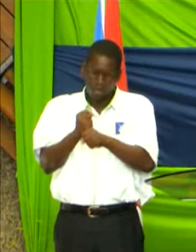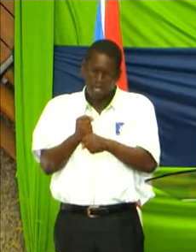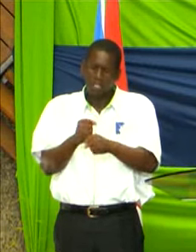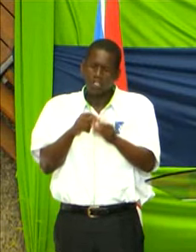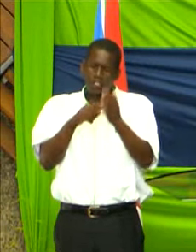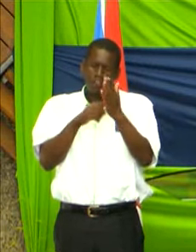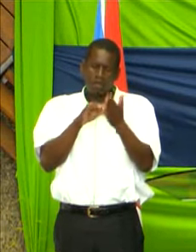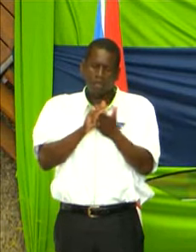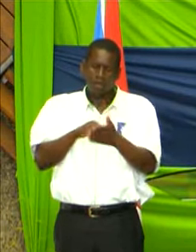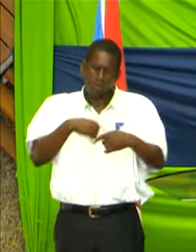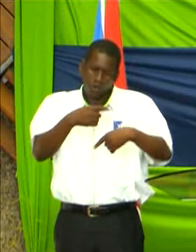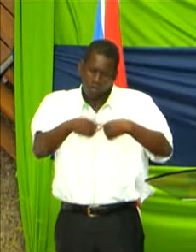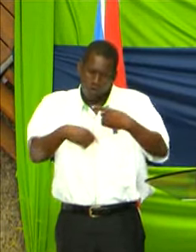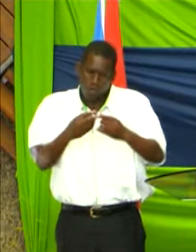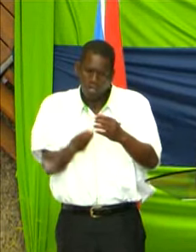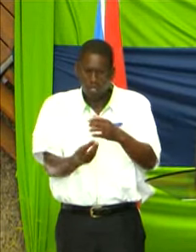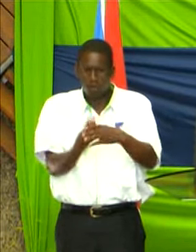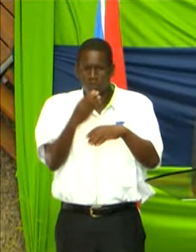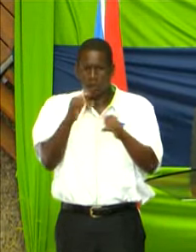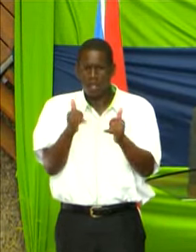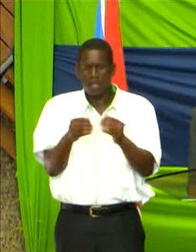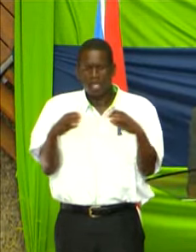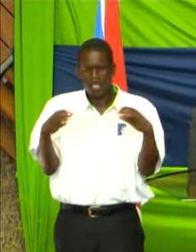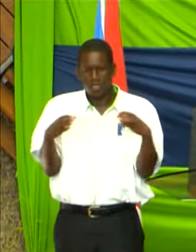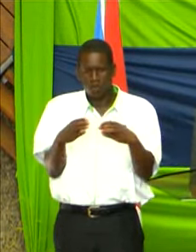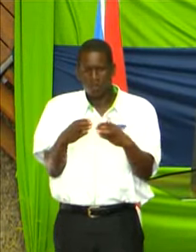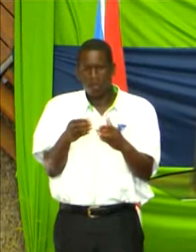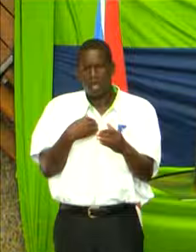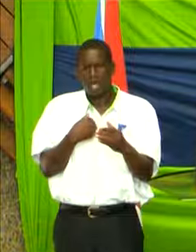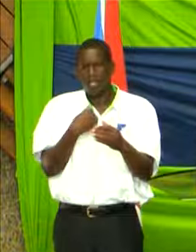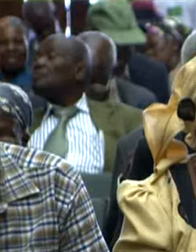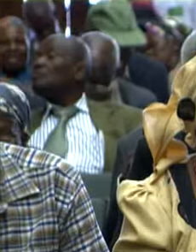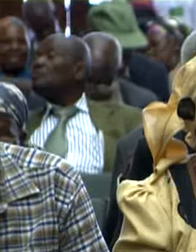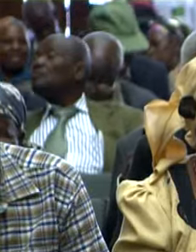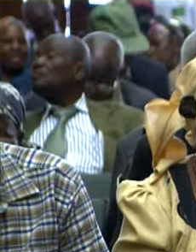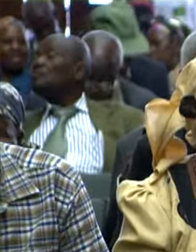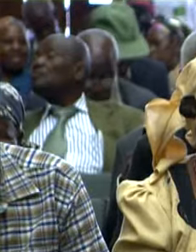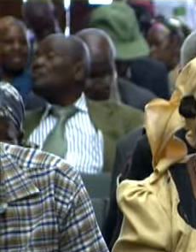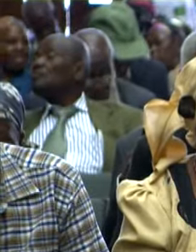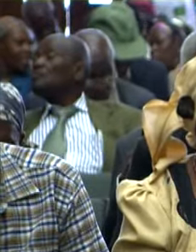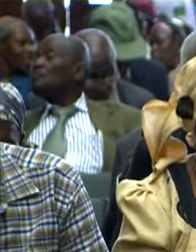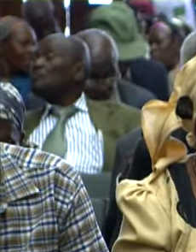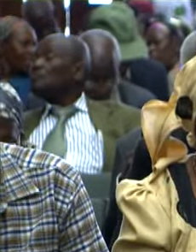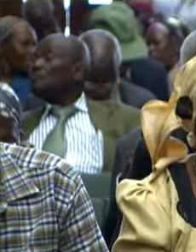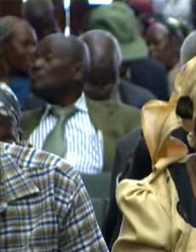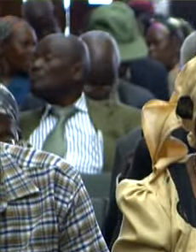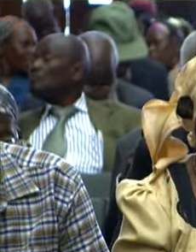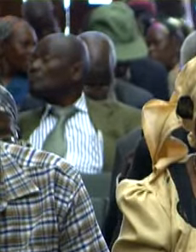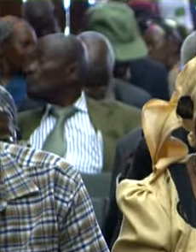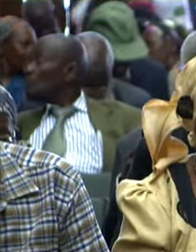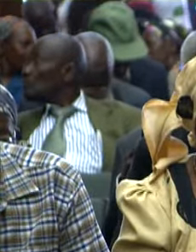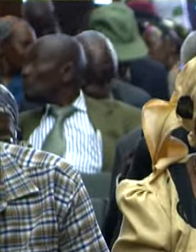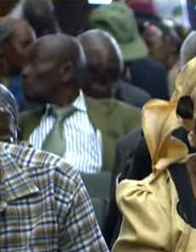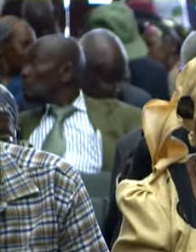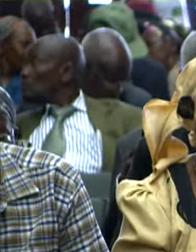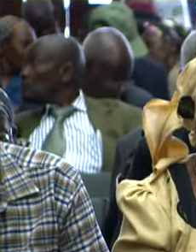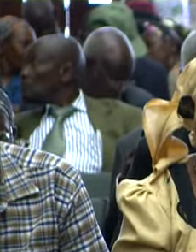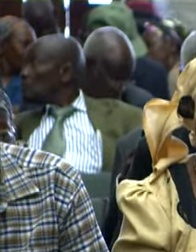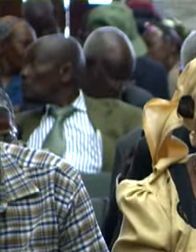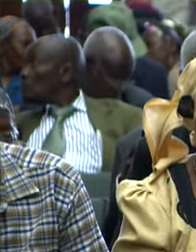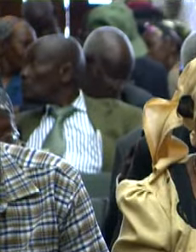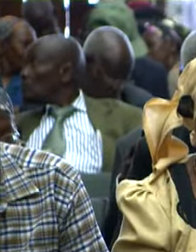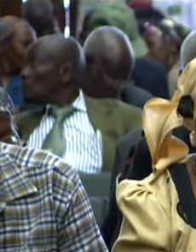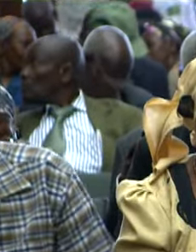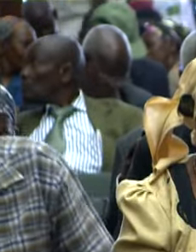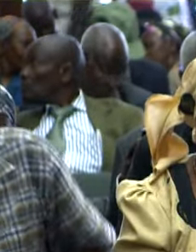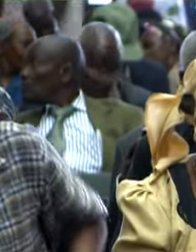momentum. The group recorded a decrease of 26% in earnings before tax to 4.3 billion